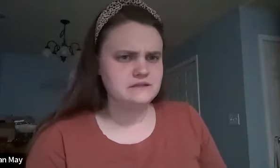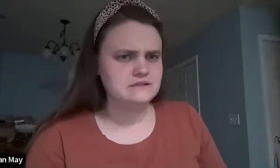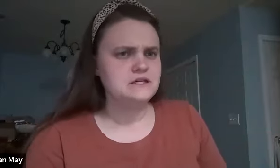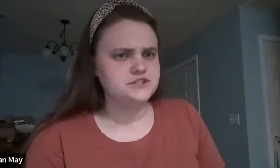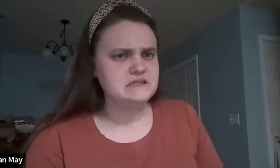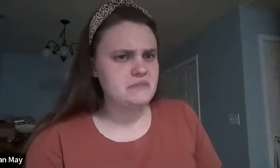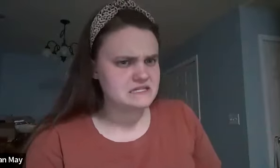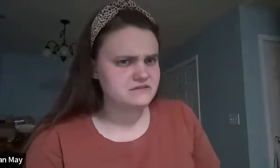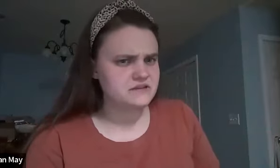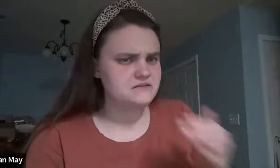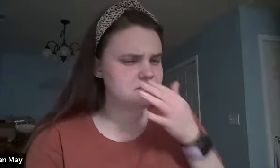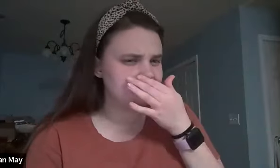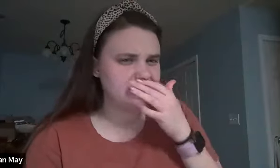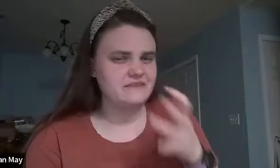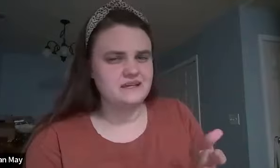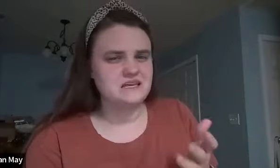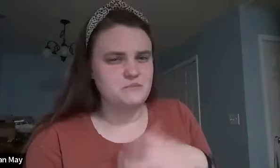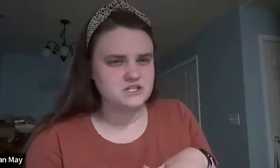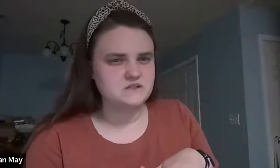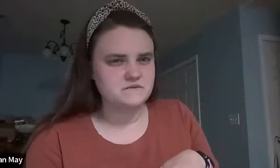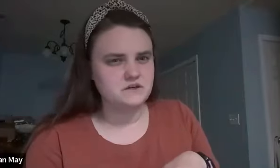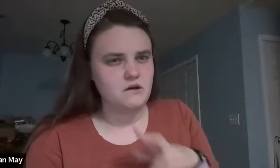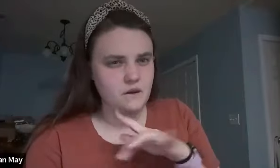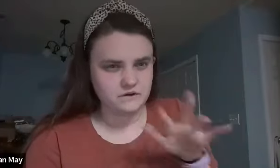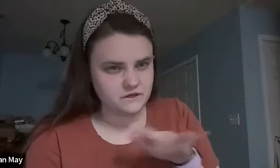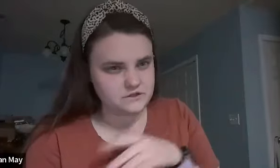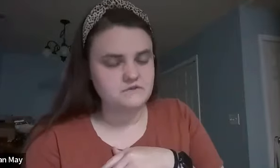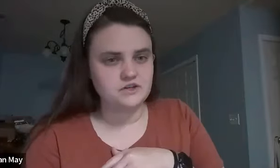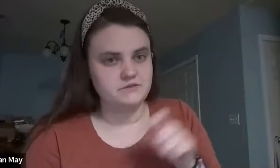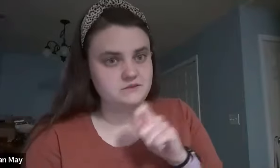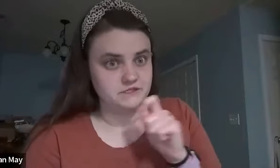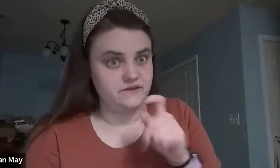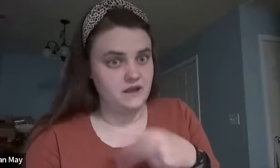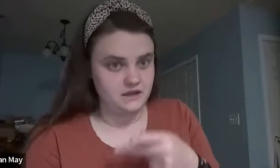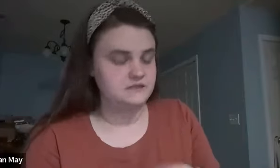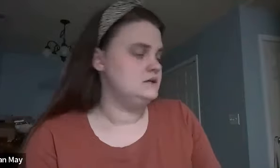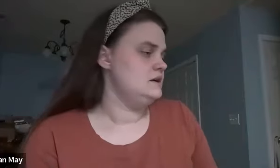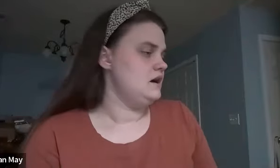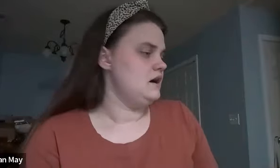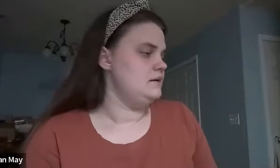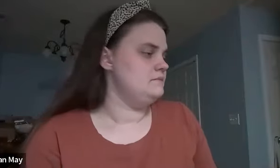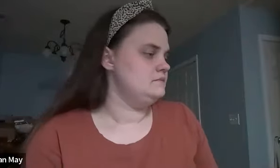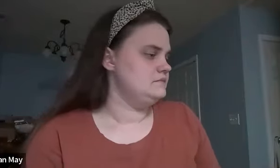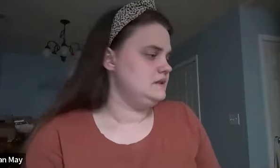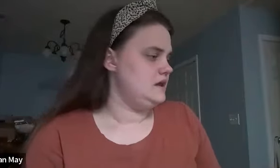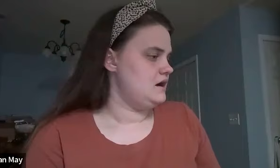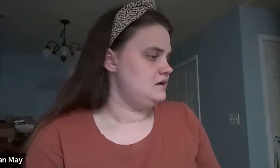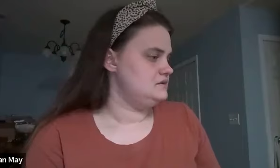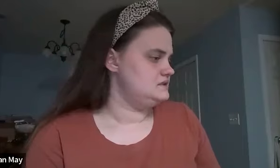That's just the basic flavors. Again, like I said, the more specific you go, I would finger spell if you're talking about a specific kind. Yeah, let's